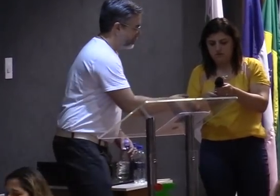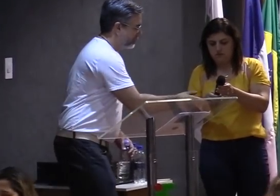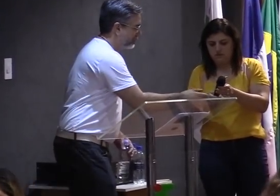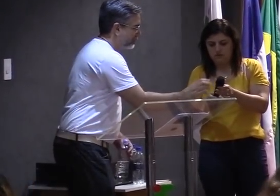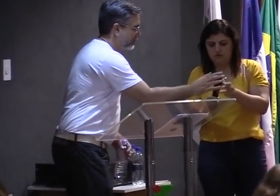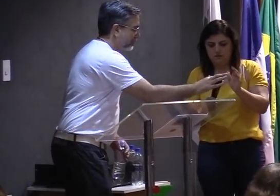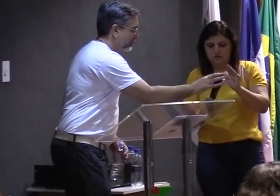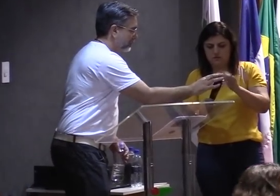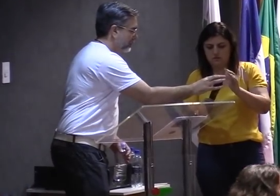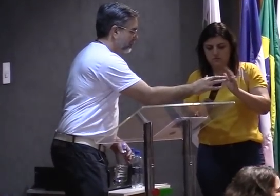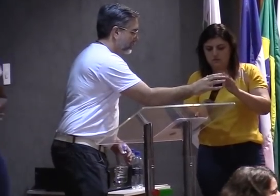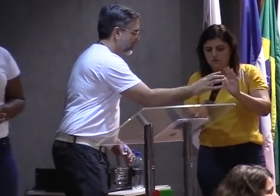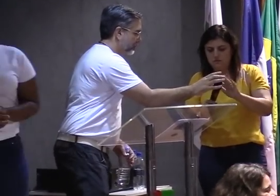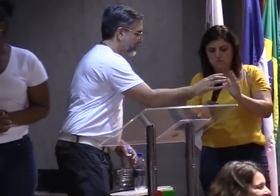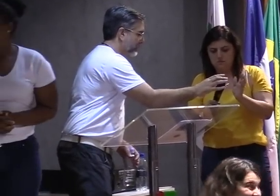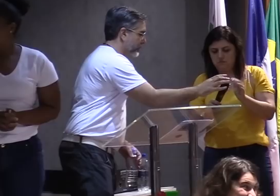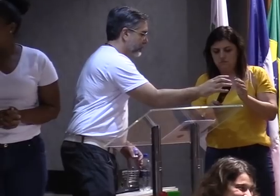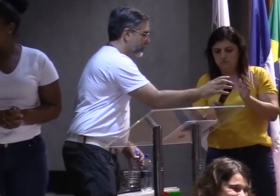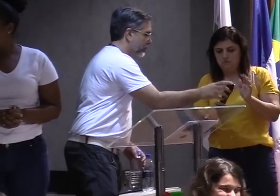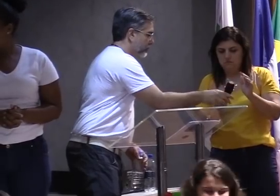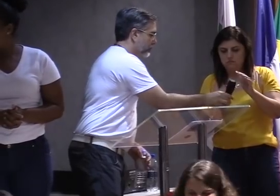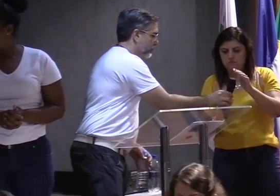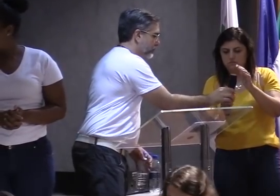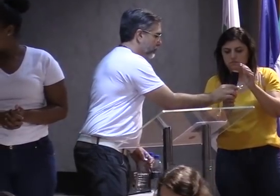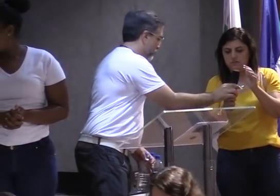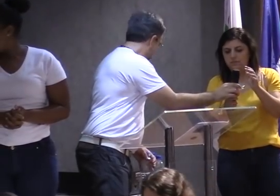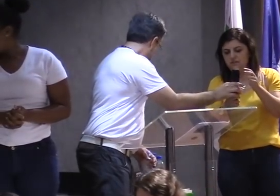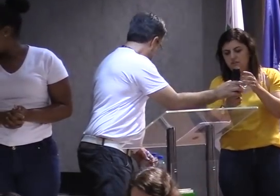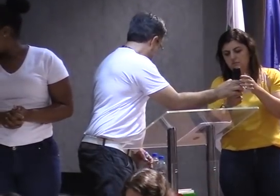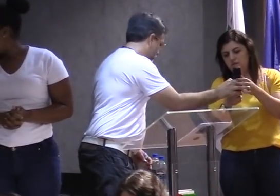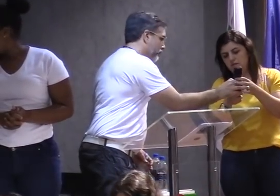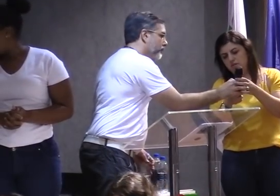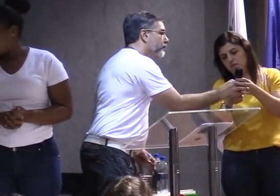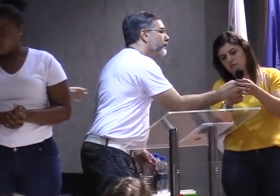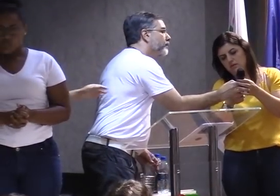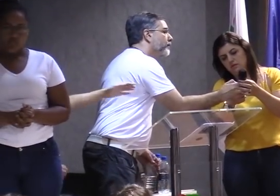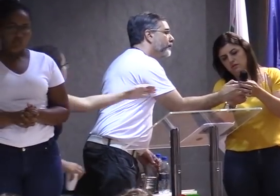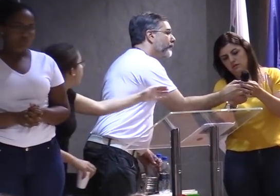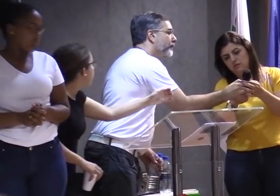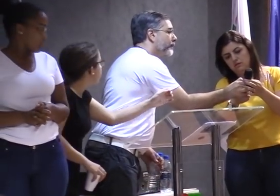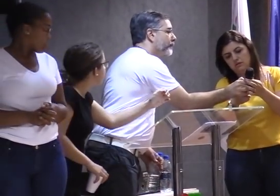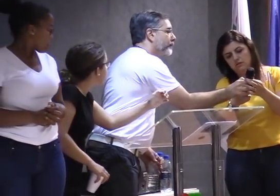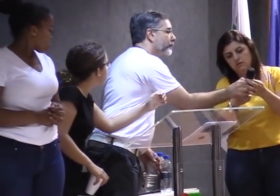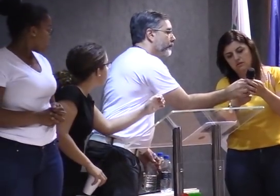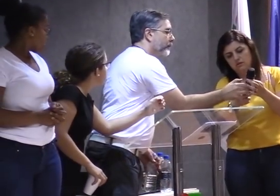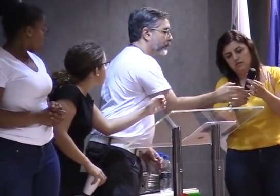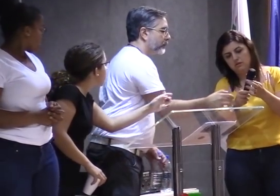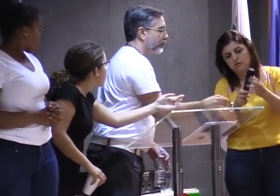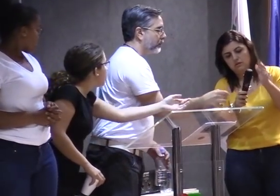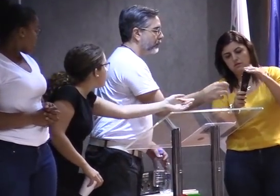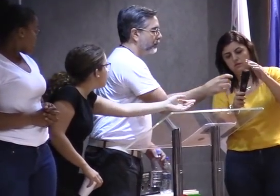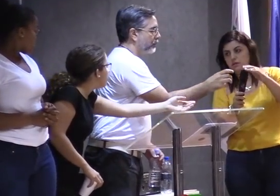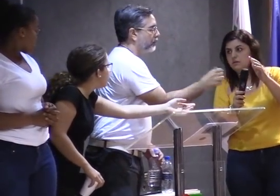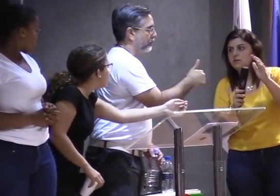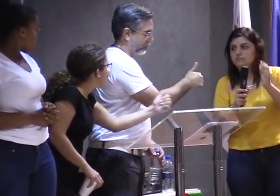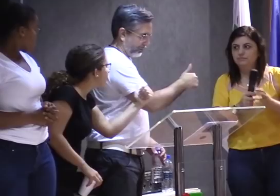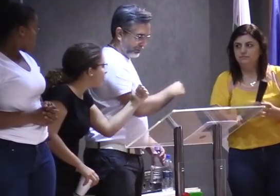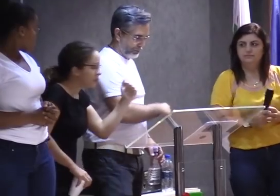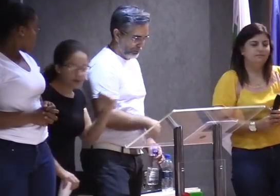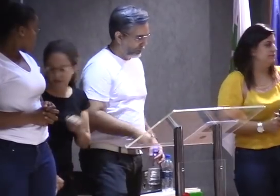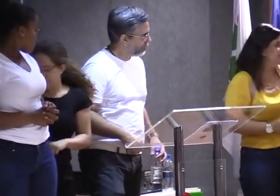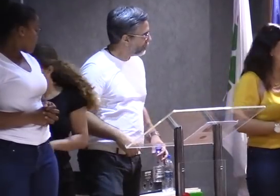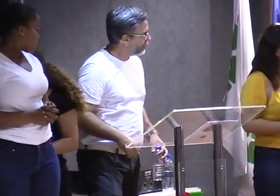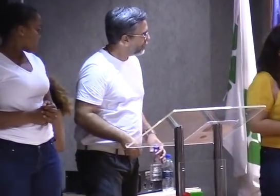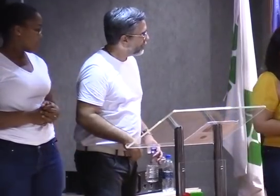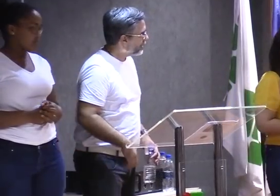Aika lopetella. That was some finish for you. Time to wrap it up.